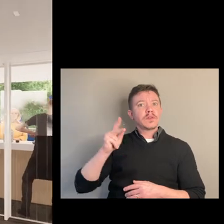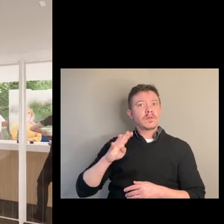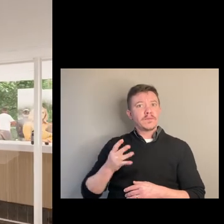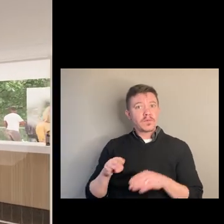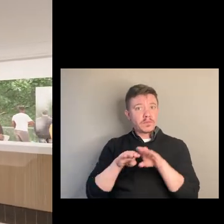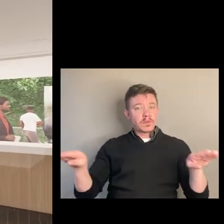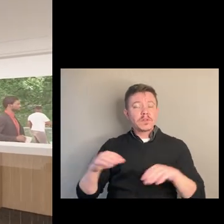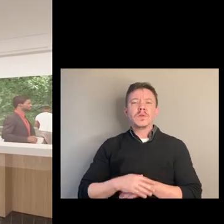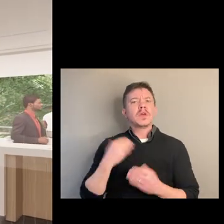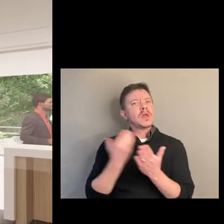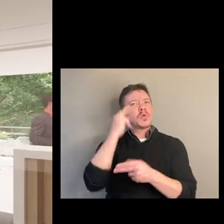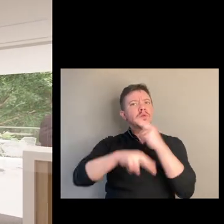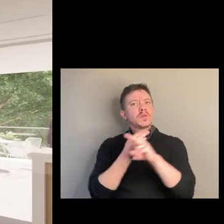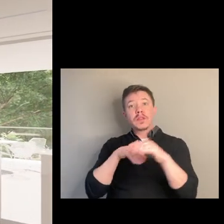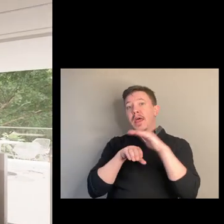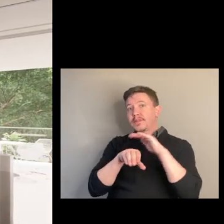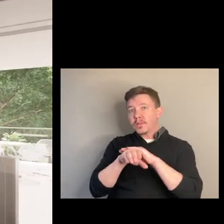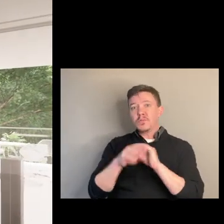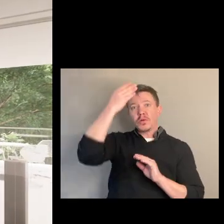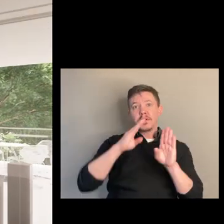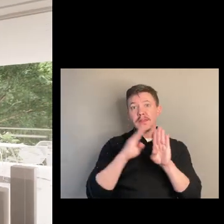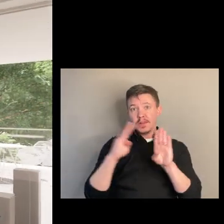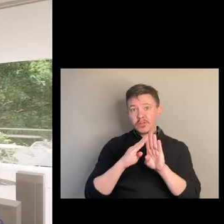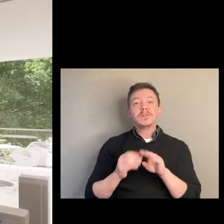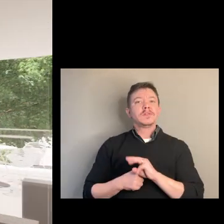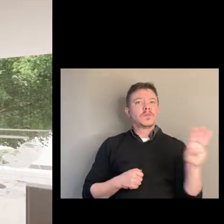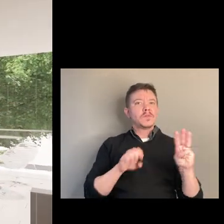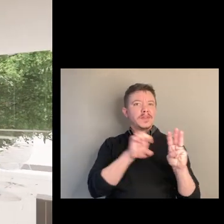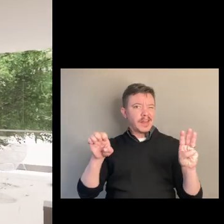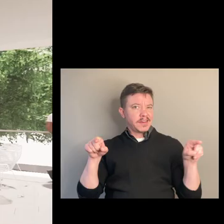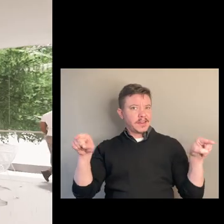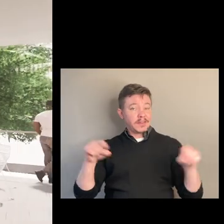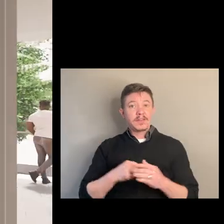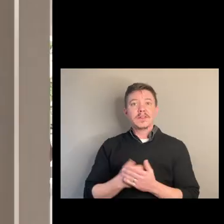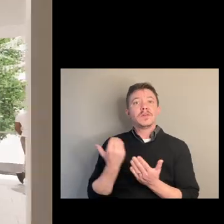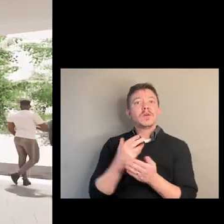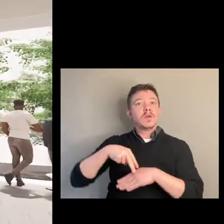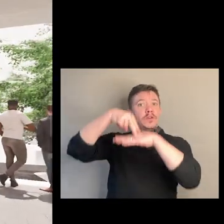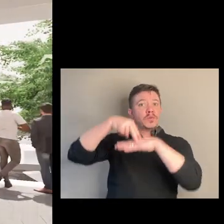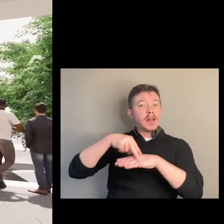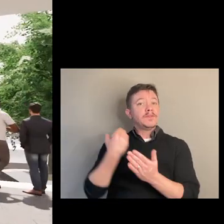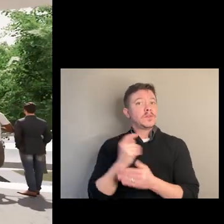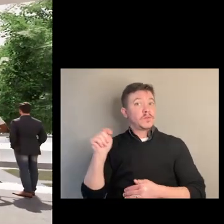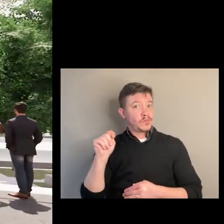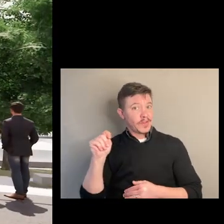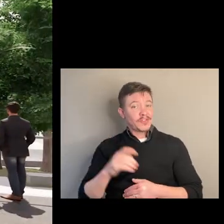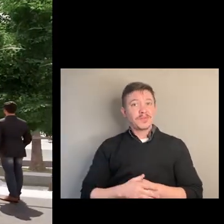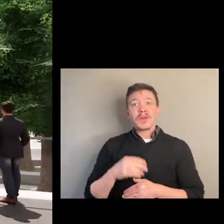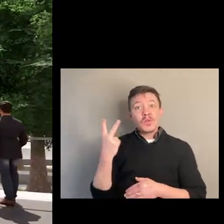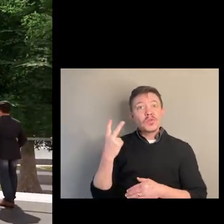four floors, new universally accessible entries on the west and east sides, new elevators and